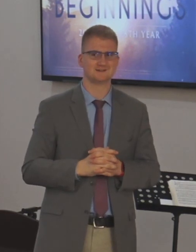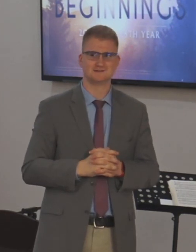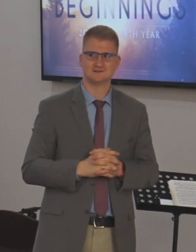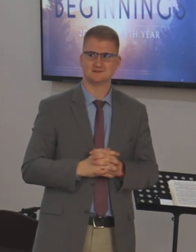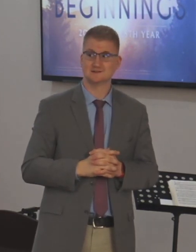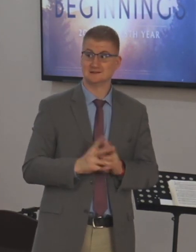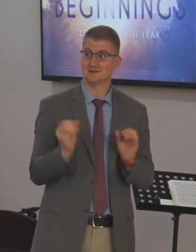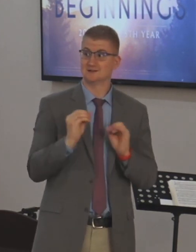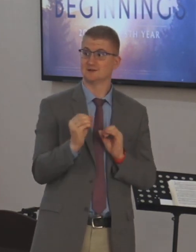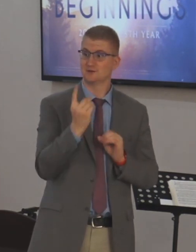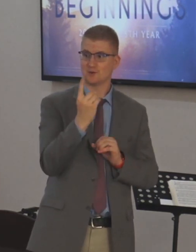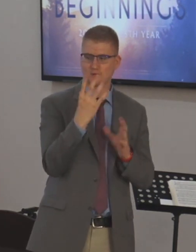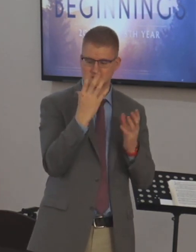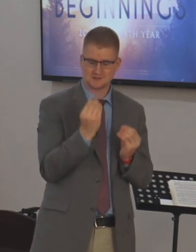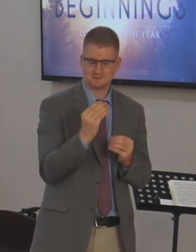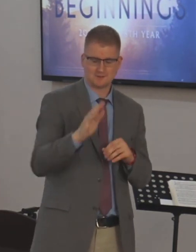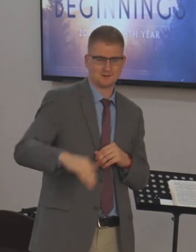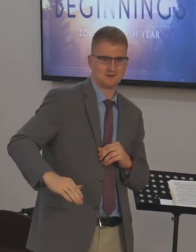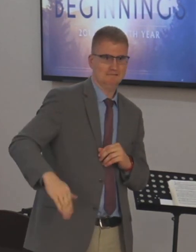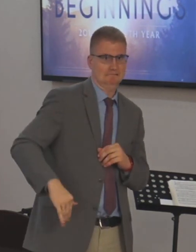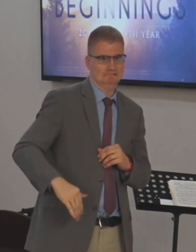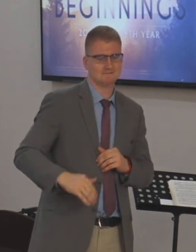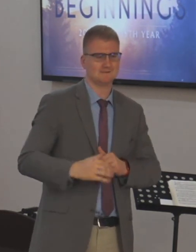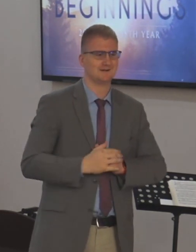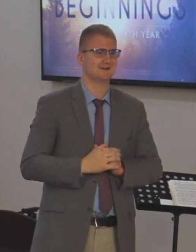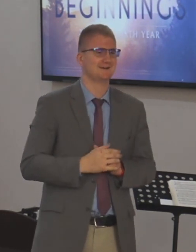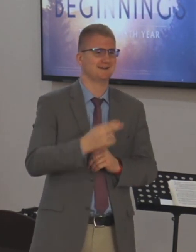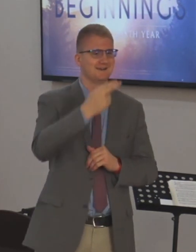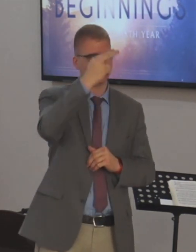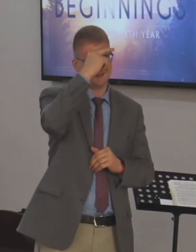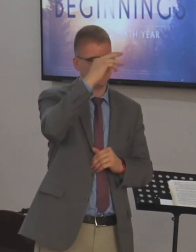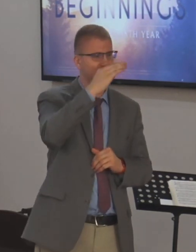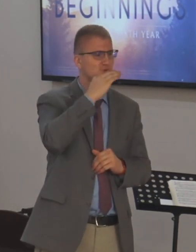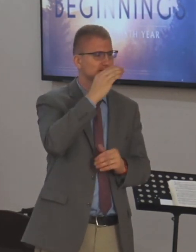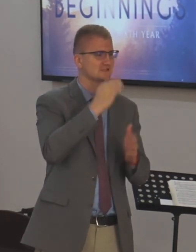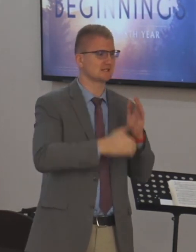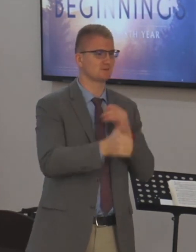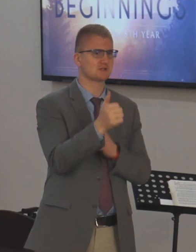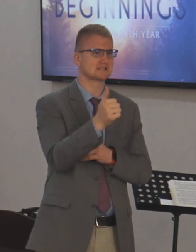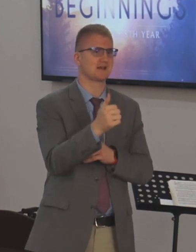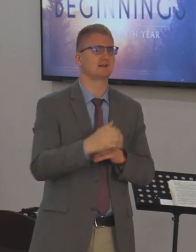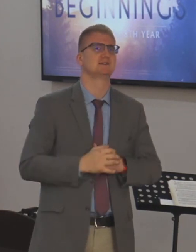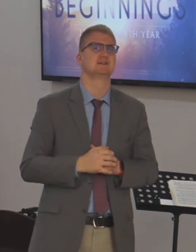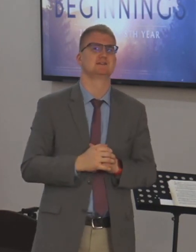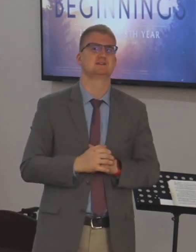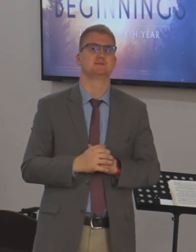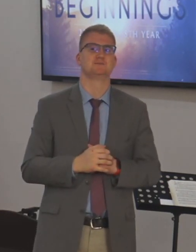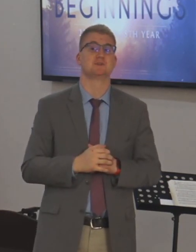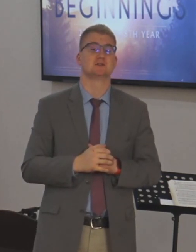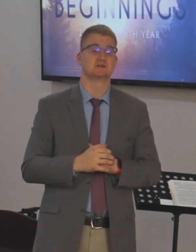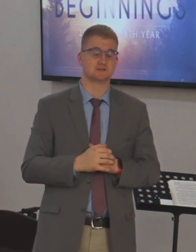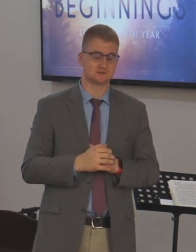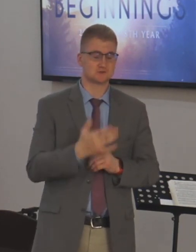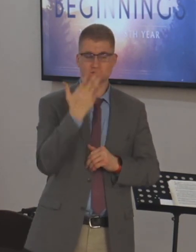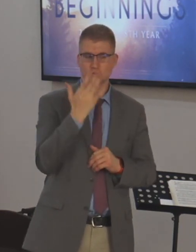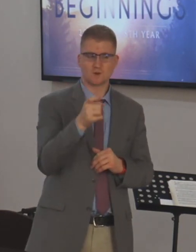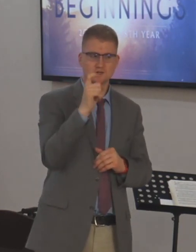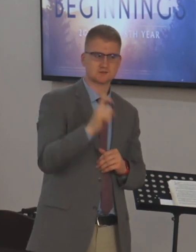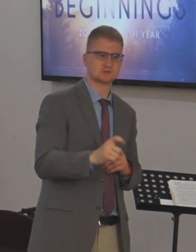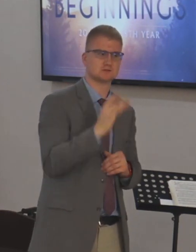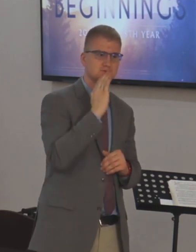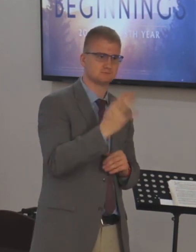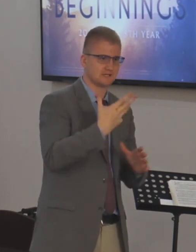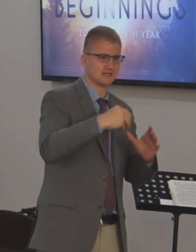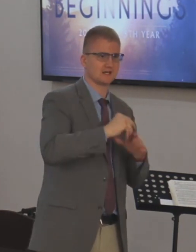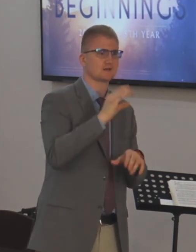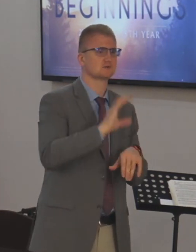so. Hebrews chapter 10. This is great. This is why you should be in church. A lot of people